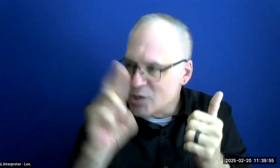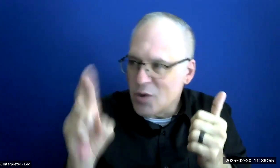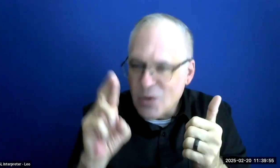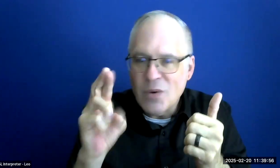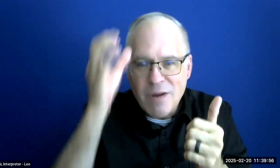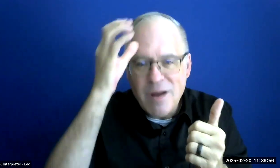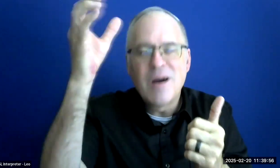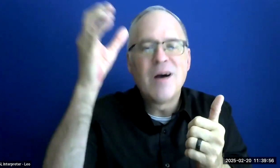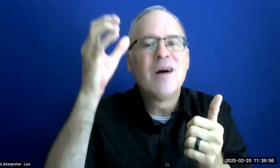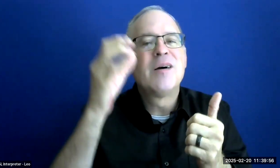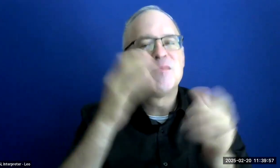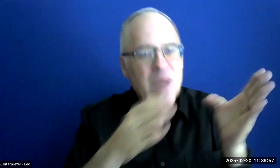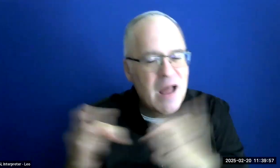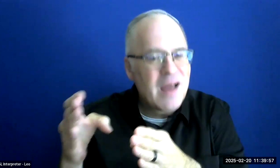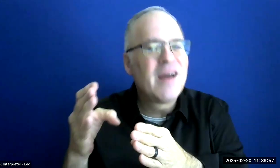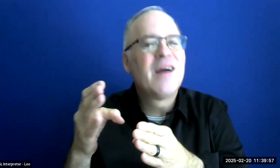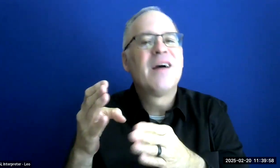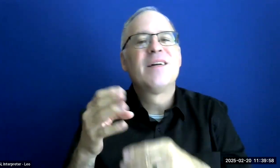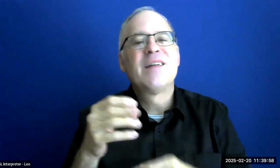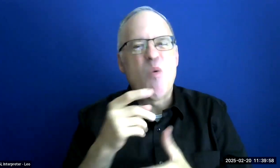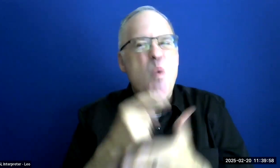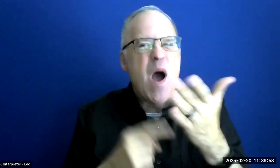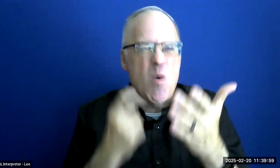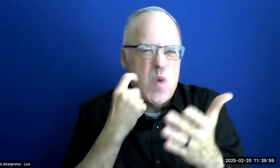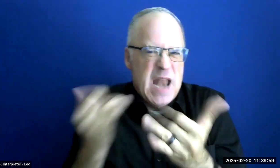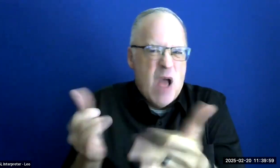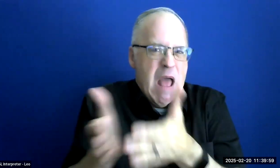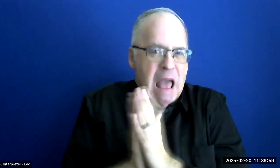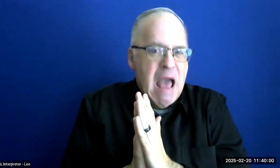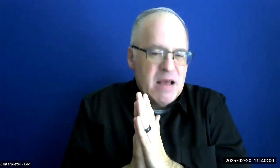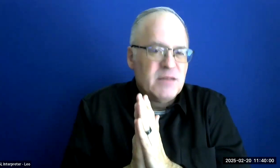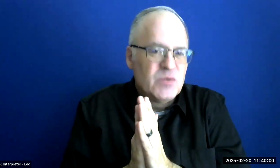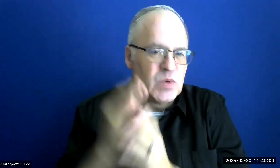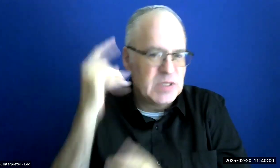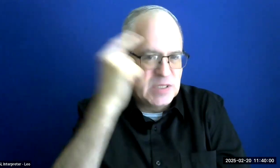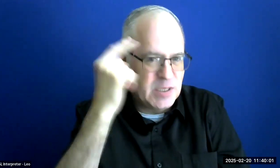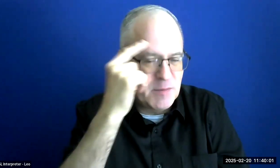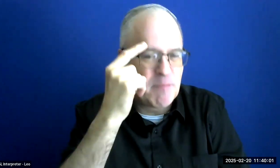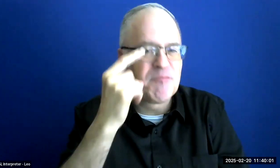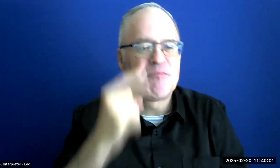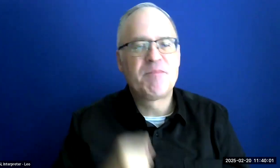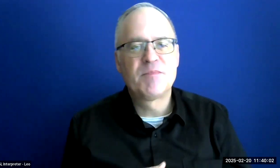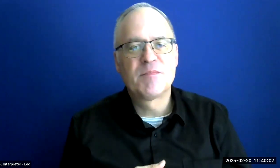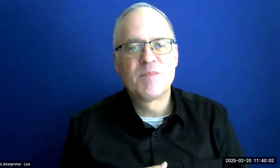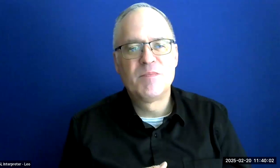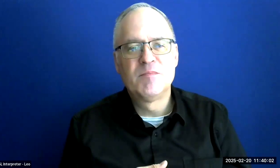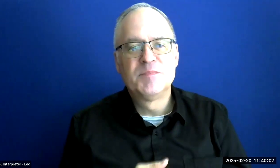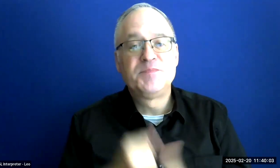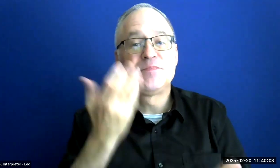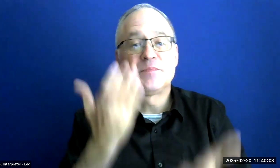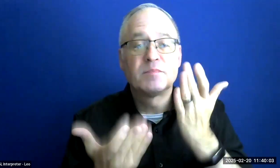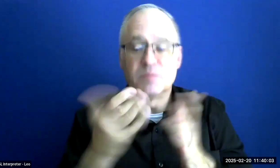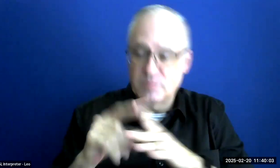with regionalization legislation that we're being asked to consider right now will start to go into effect perhaps as